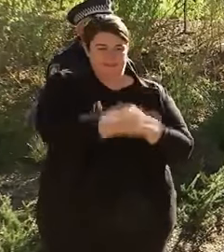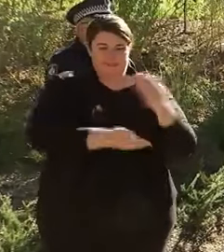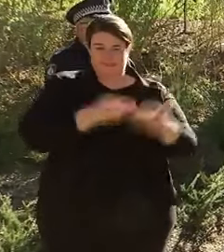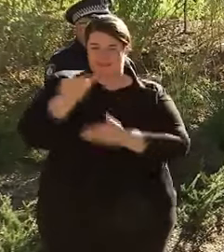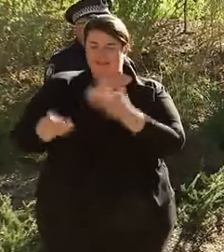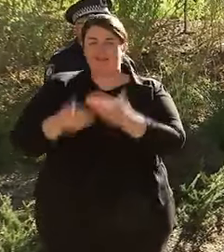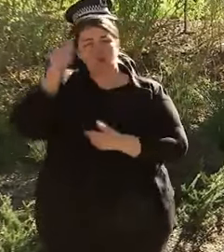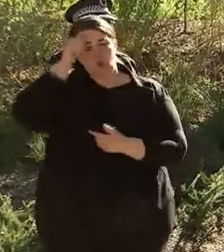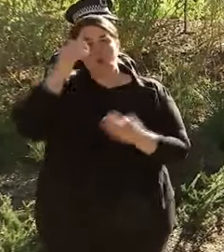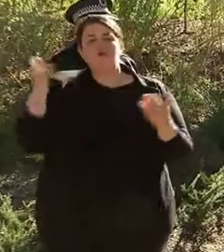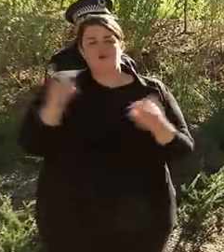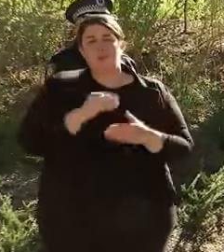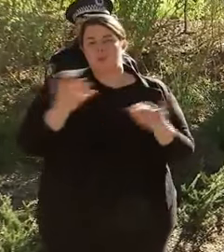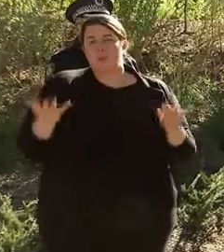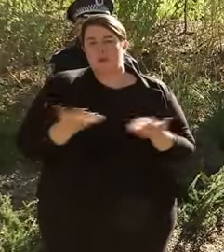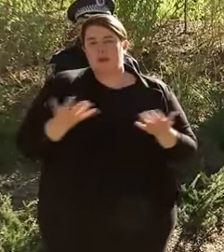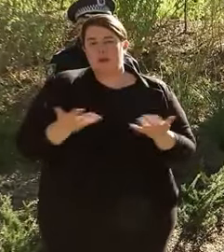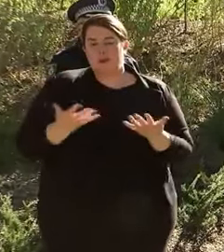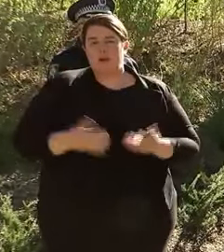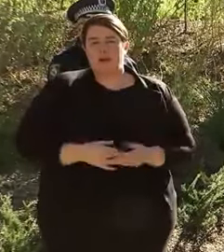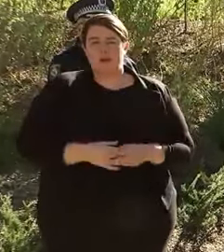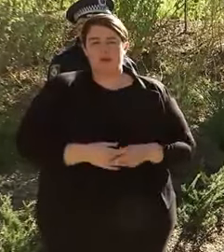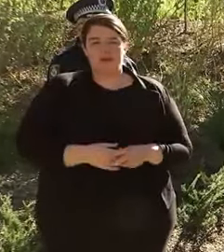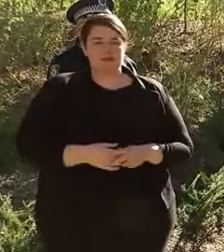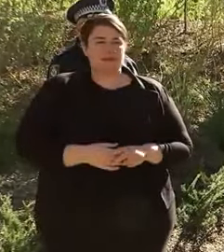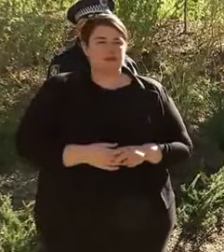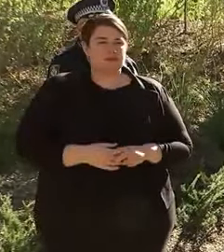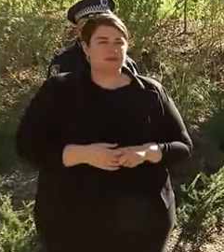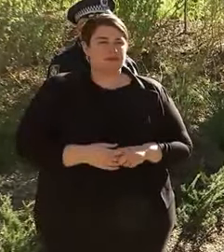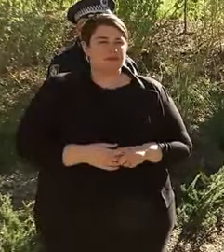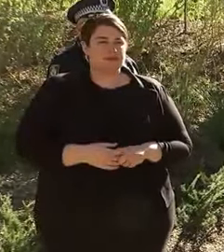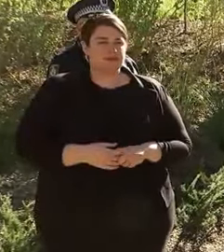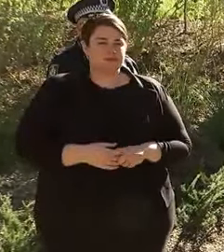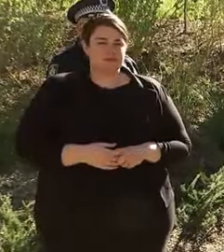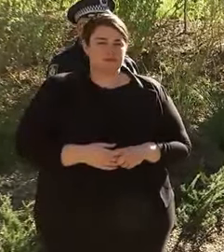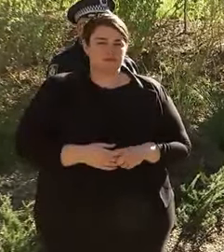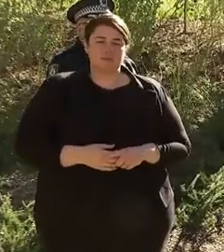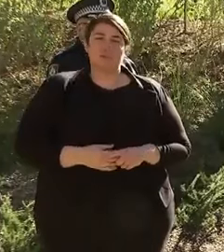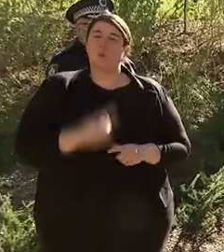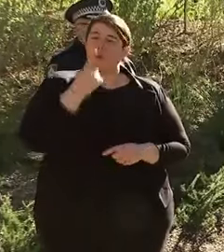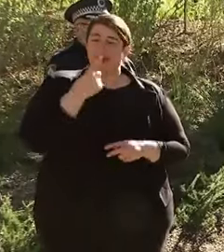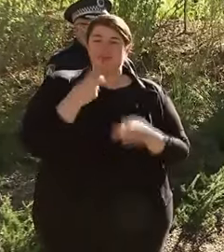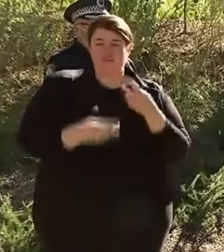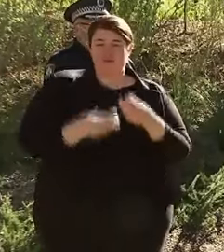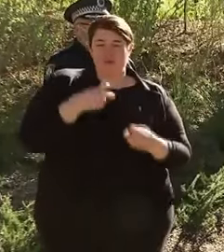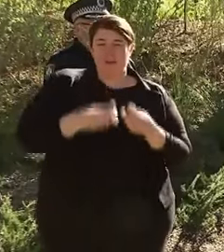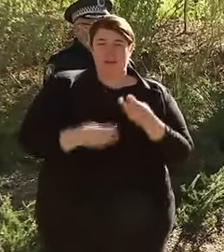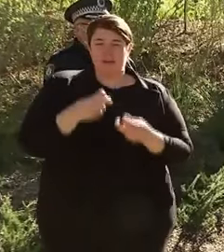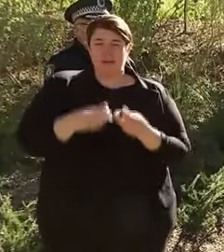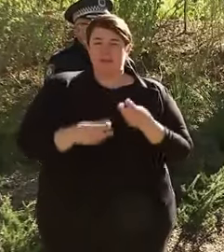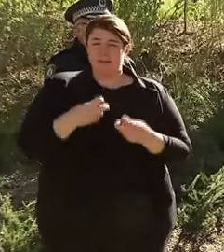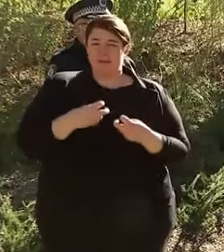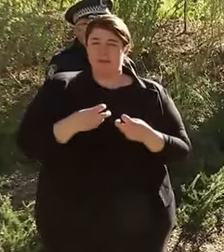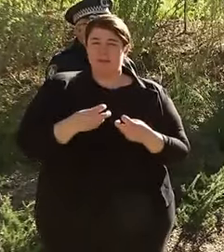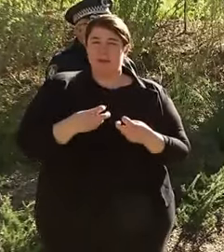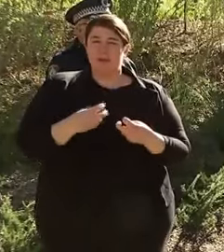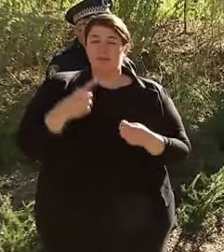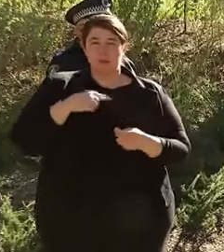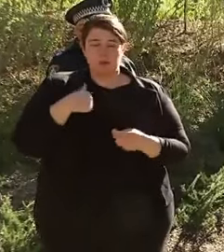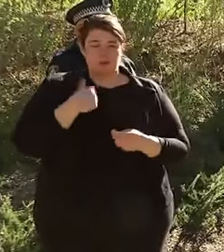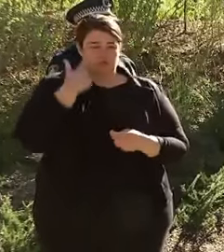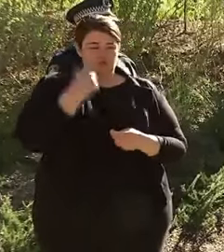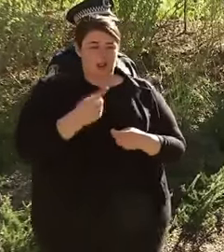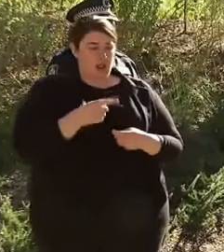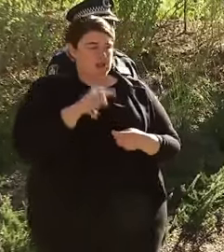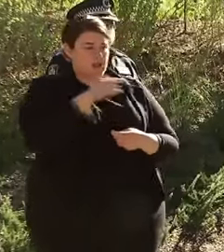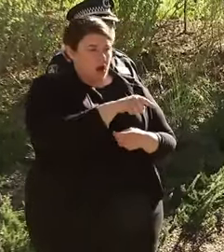is, as I had indicated in yesterday, one of the issues is because of a late recognition of a chain of transmission,